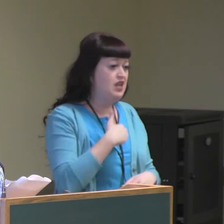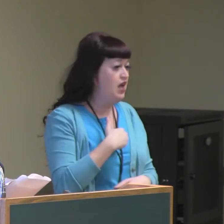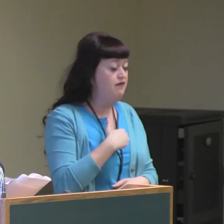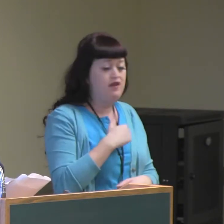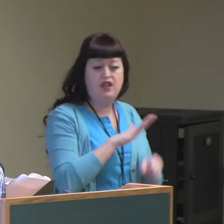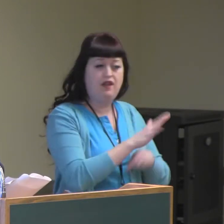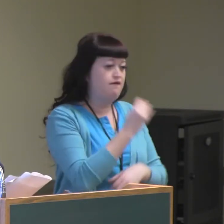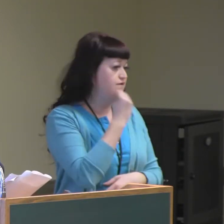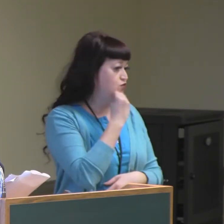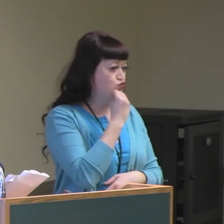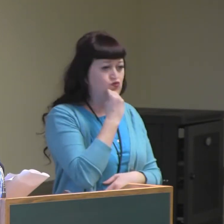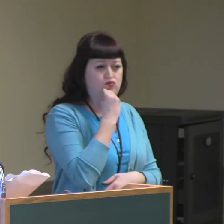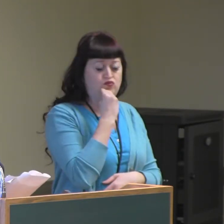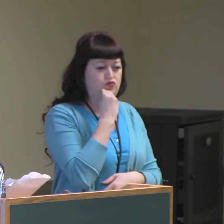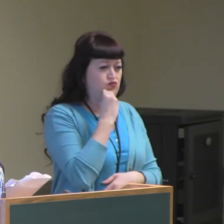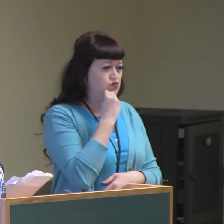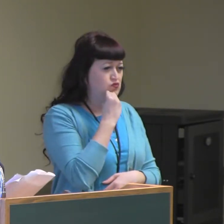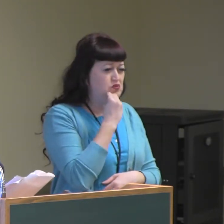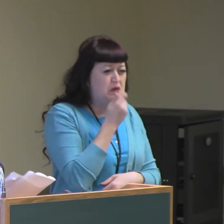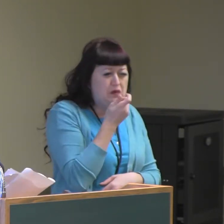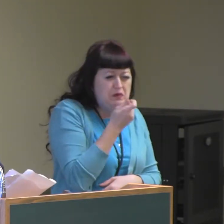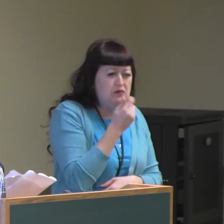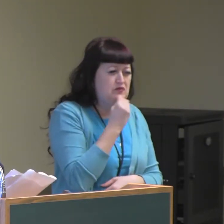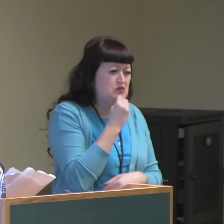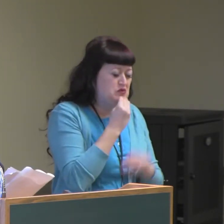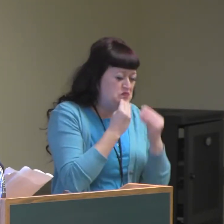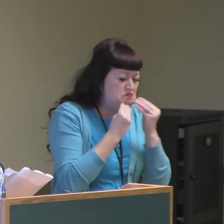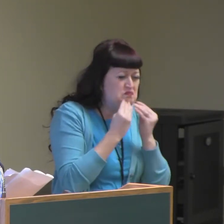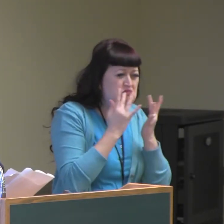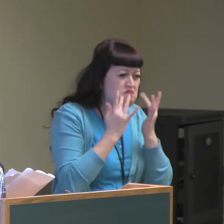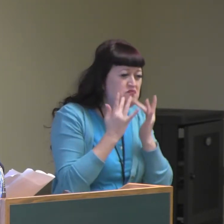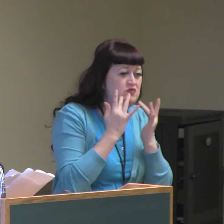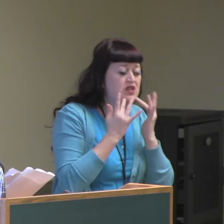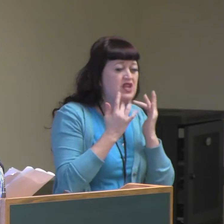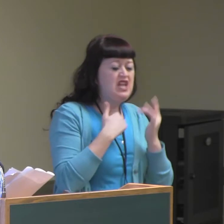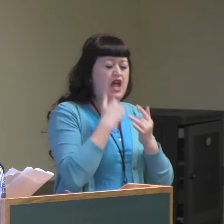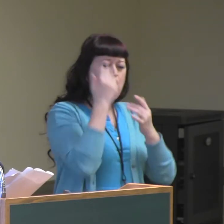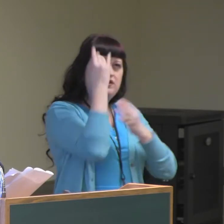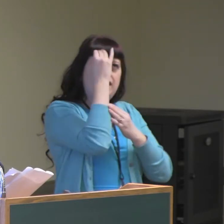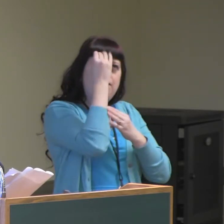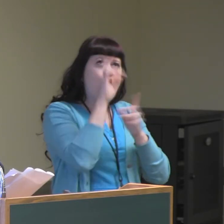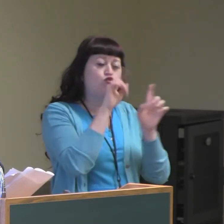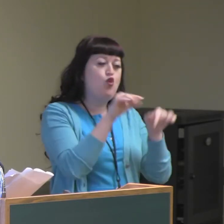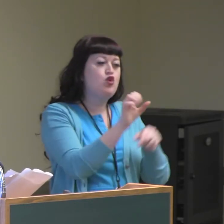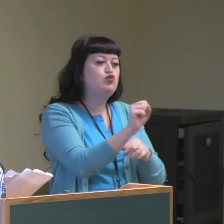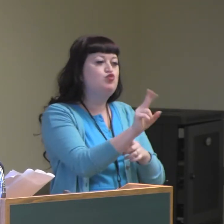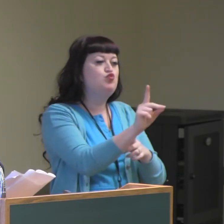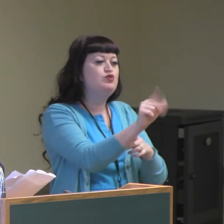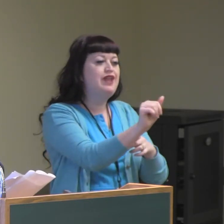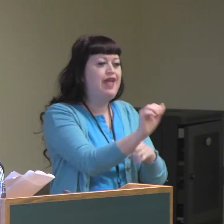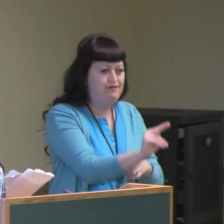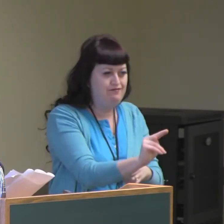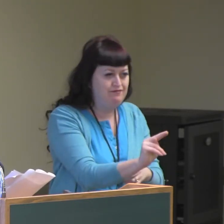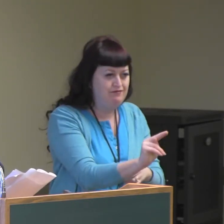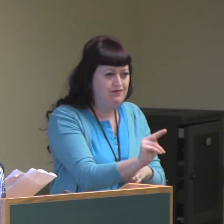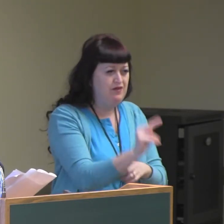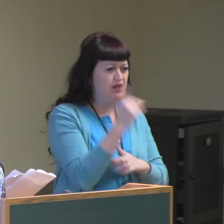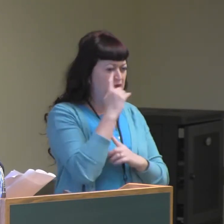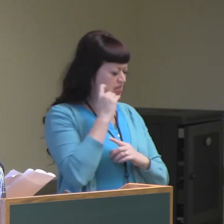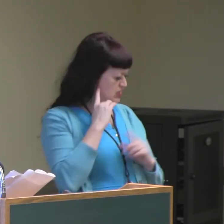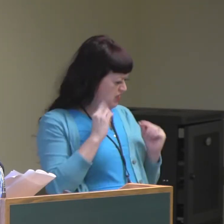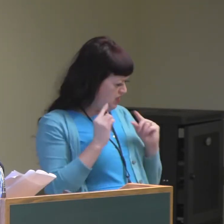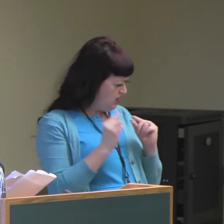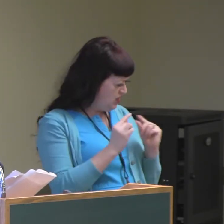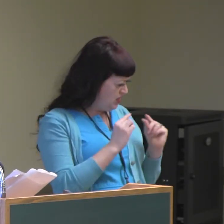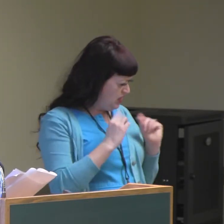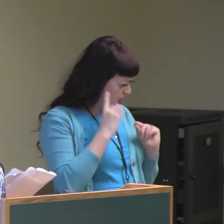refugee camp. I was thinking of going on Sudan because I heard others in the camp, the refugee camp